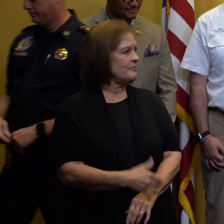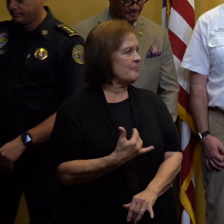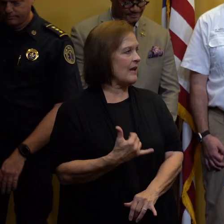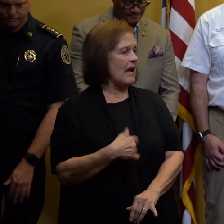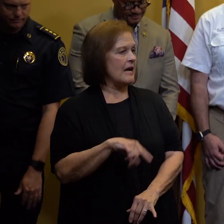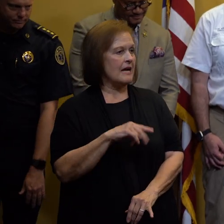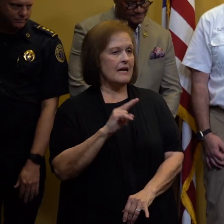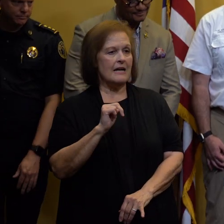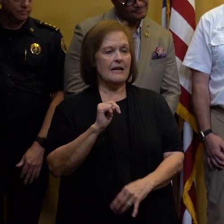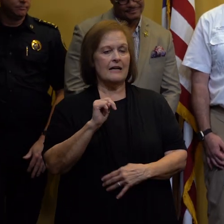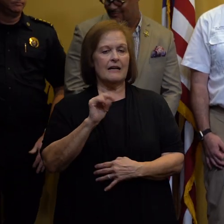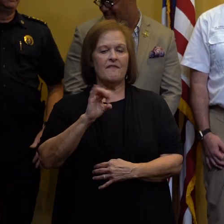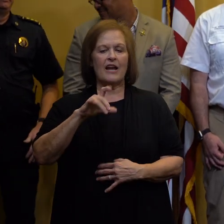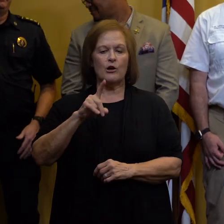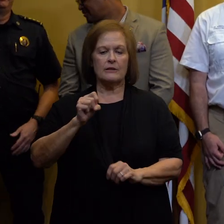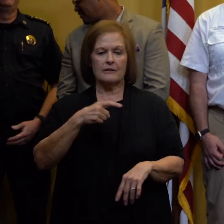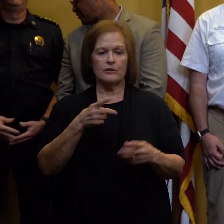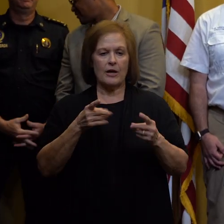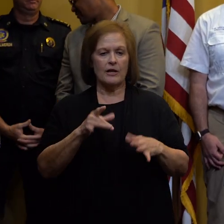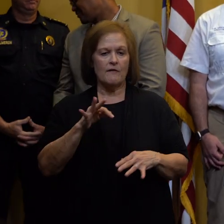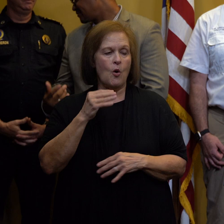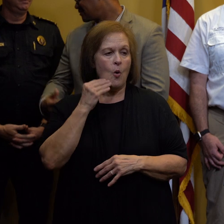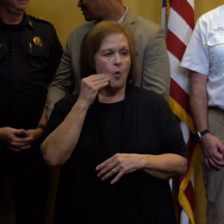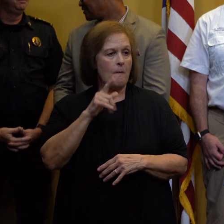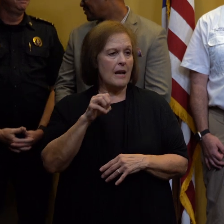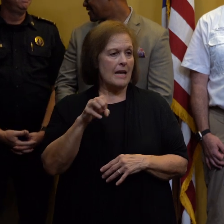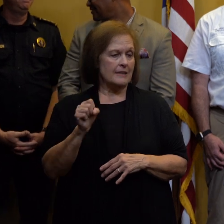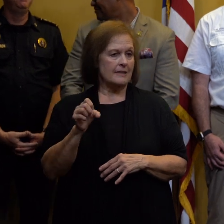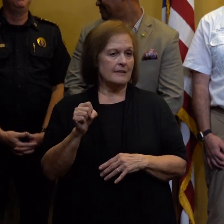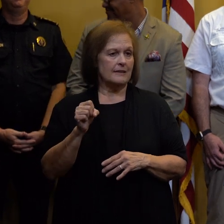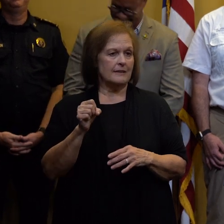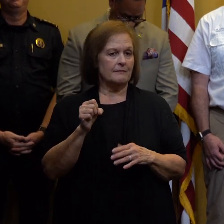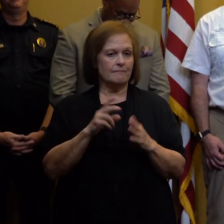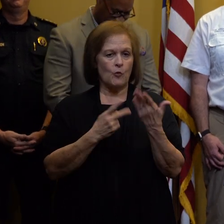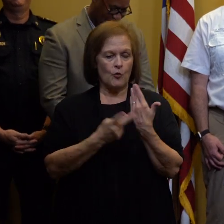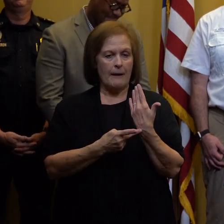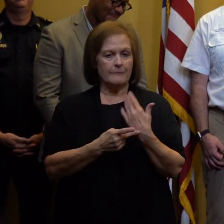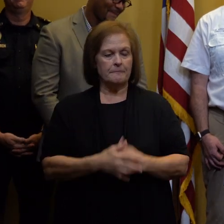ask Nathaniel Fields, who's our Director of Homeless Outreach and Strategies for our city.